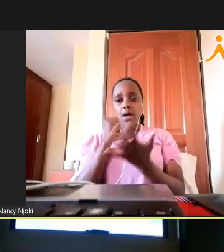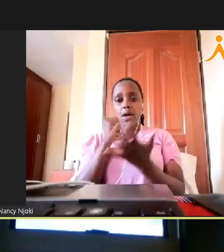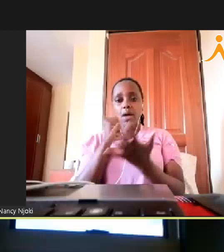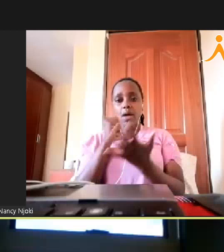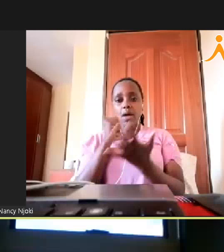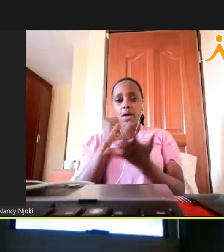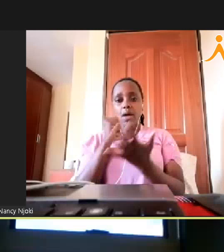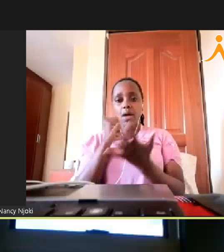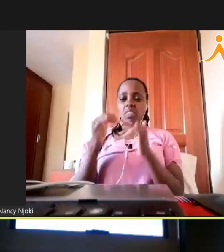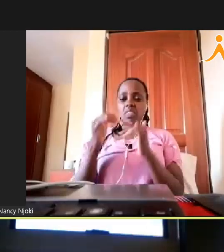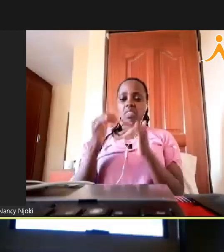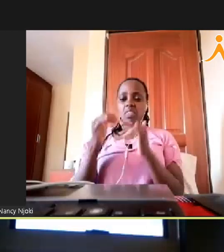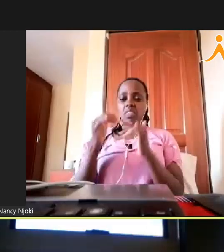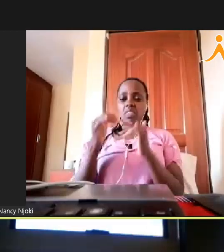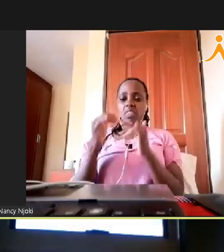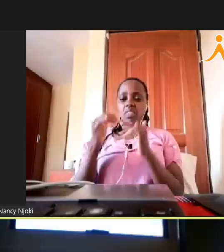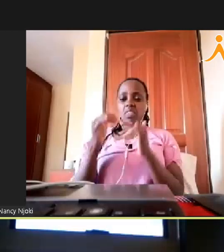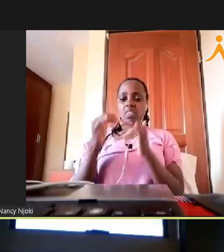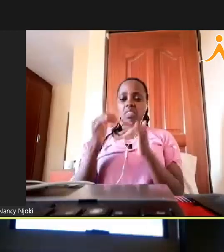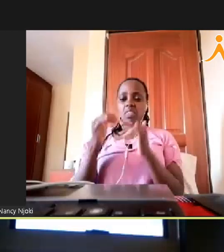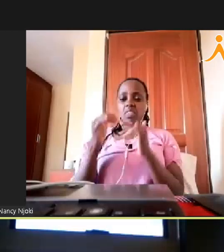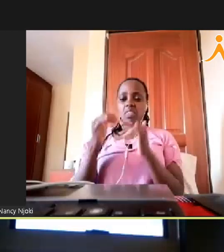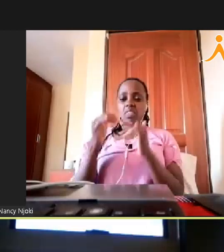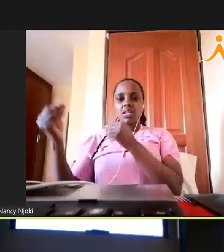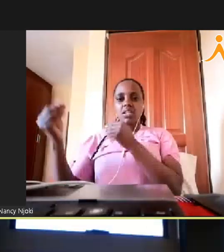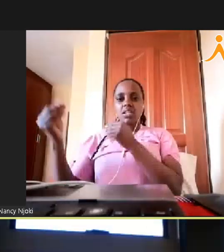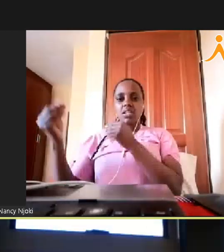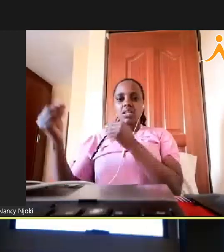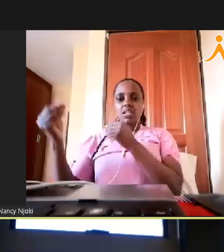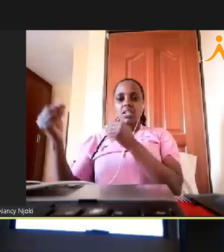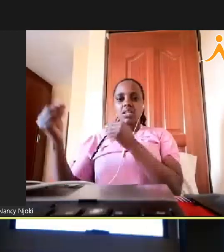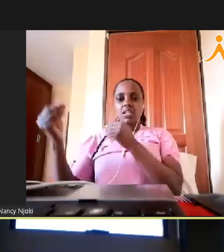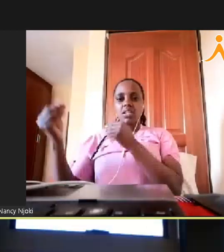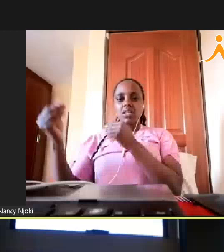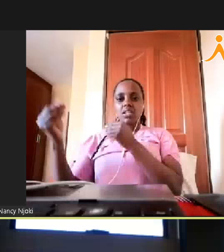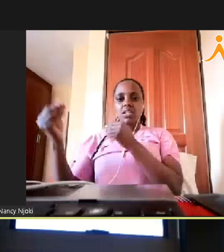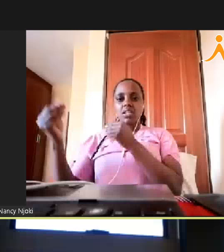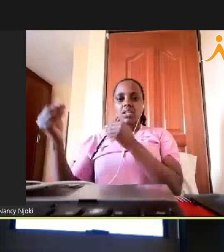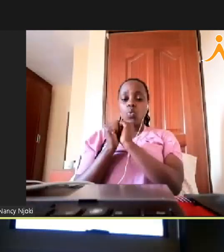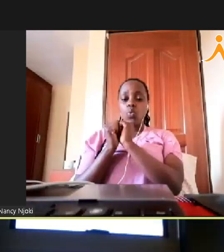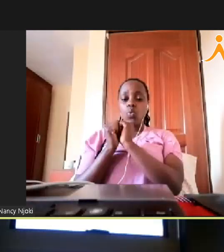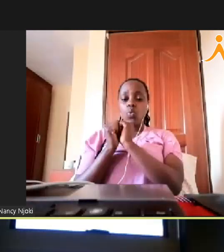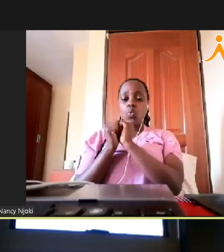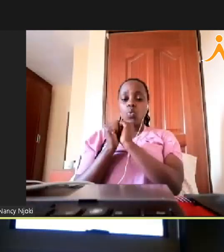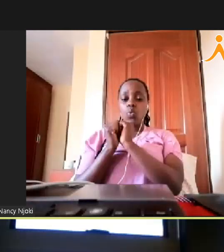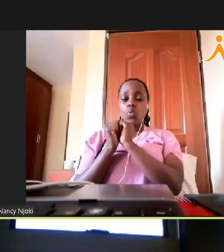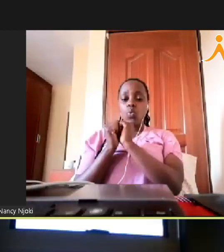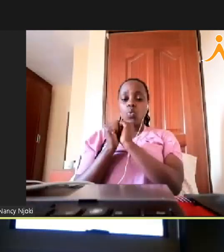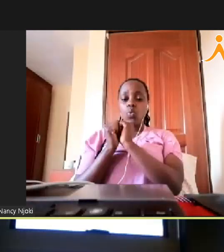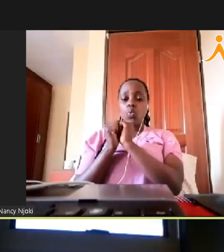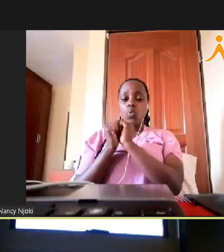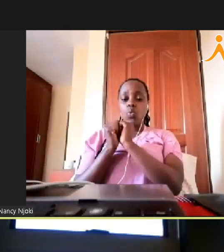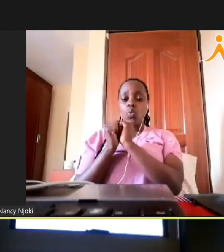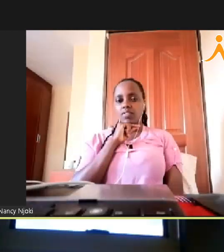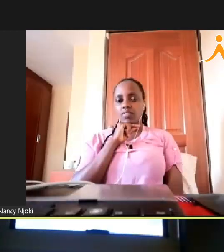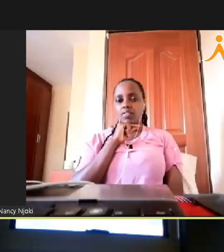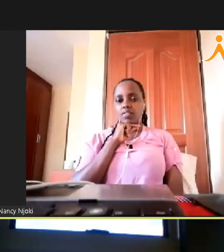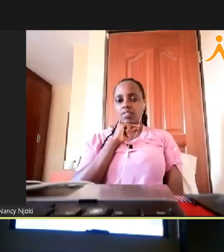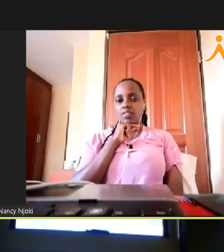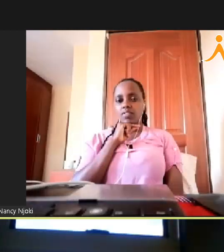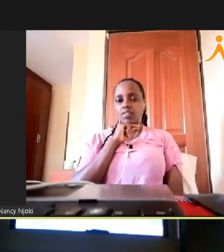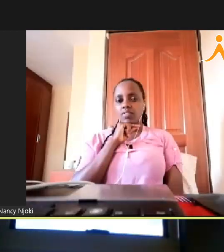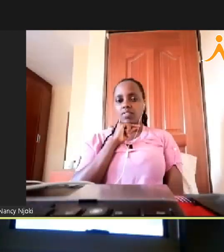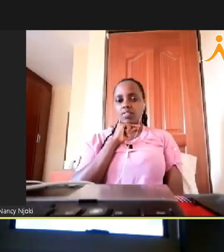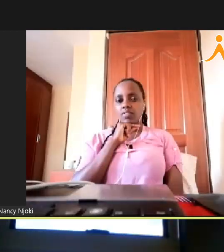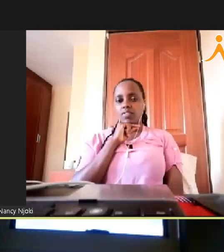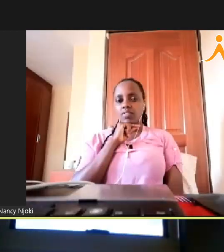the new ones would come, would go, and they needed to familiarize themselves with the report. I think, like I've spoken,